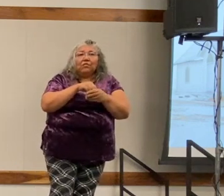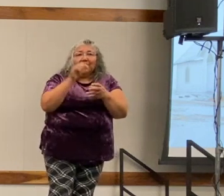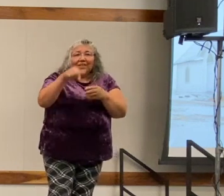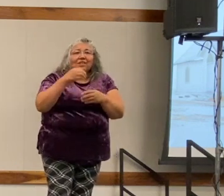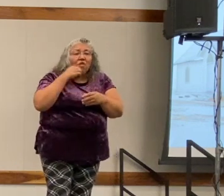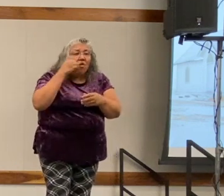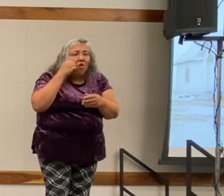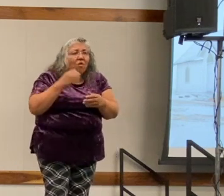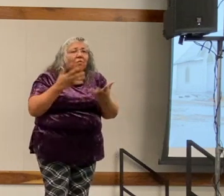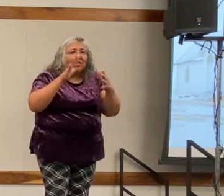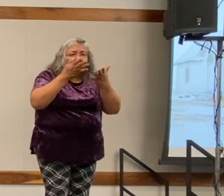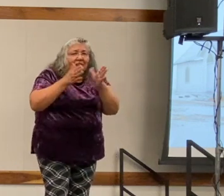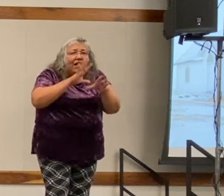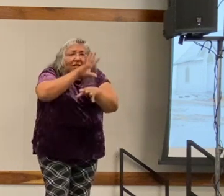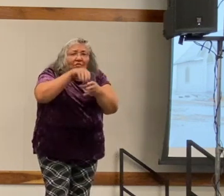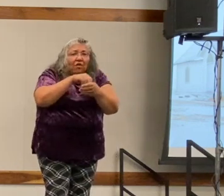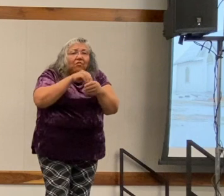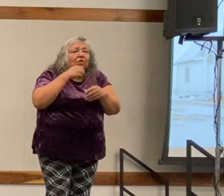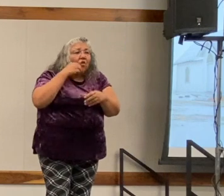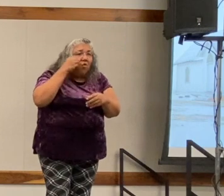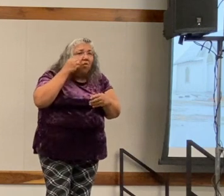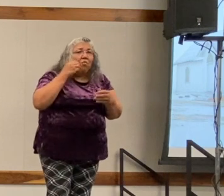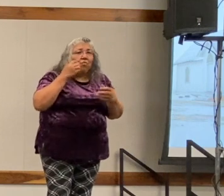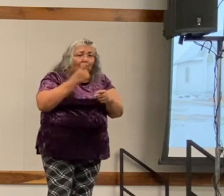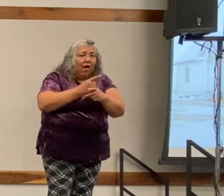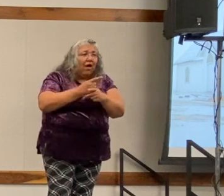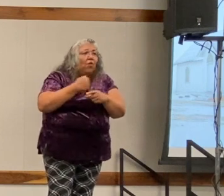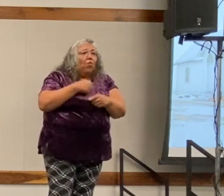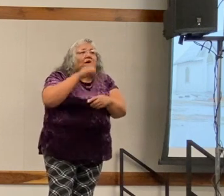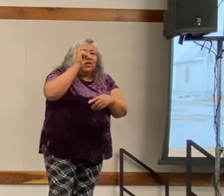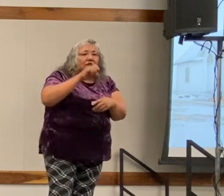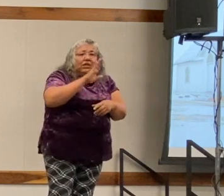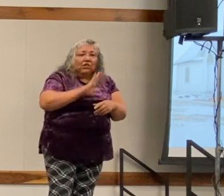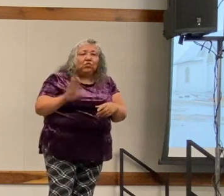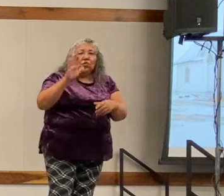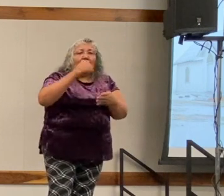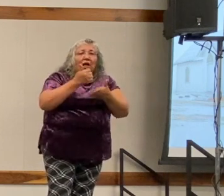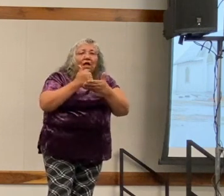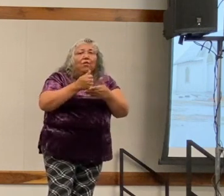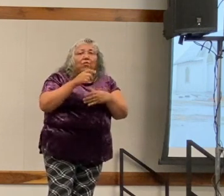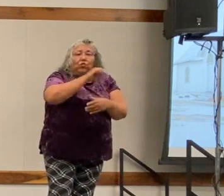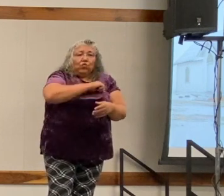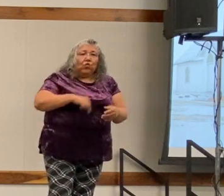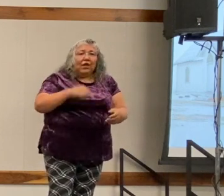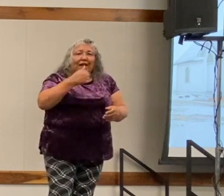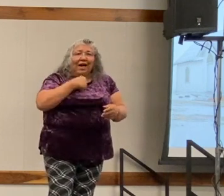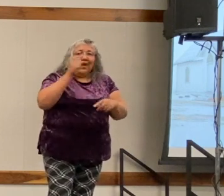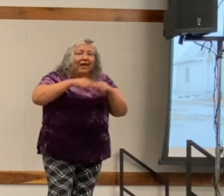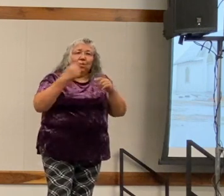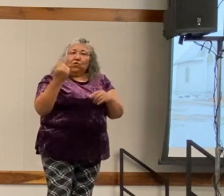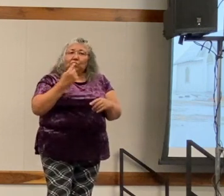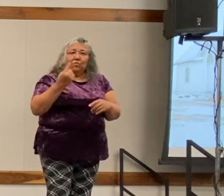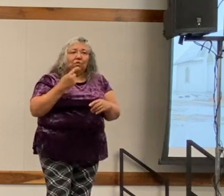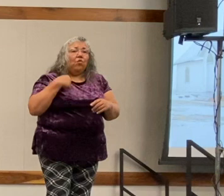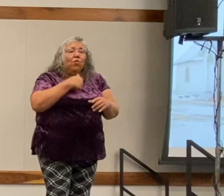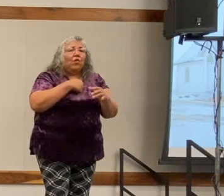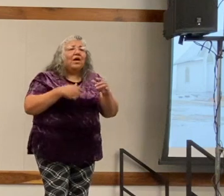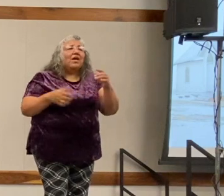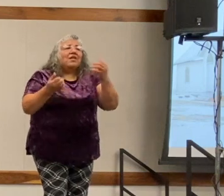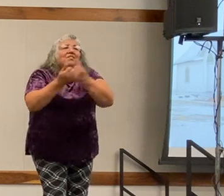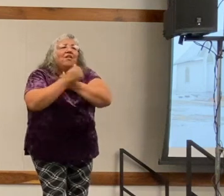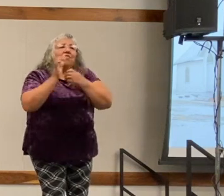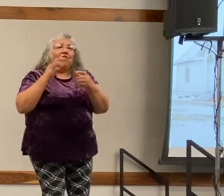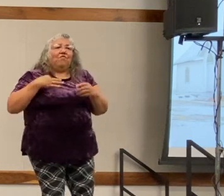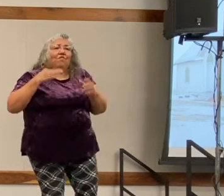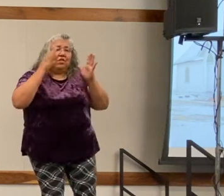is home, let's get involved in the home. Right? We need your help. Trudy and I cannot do this by ourselves. We love our